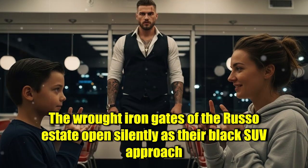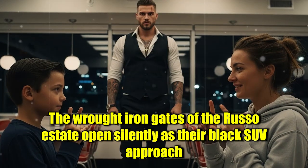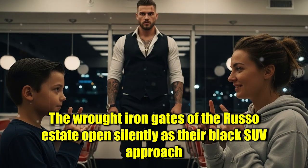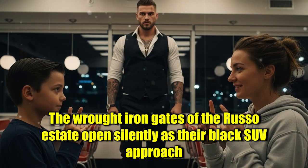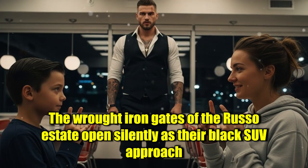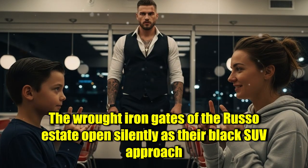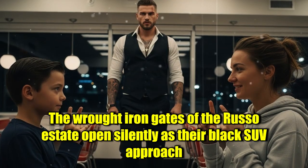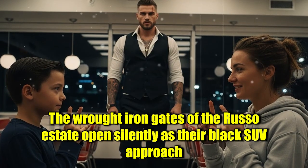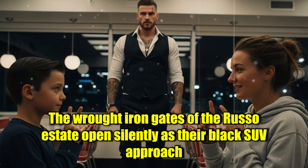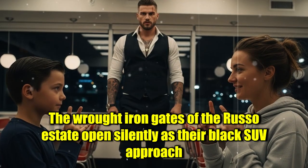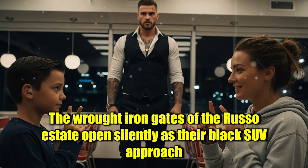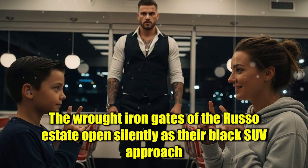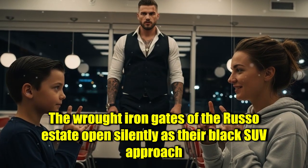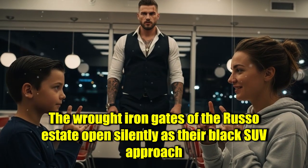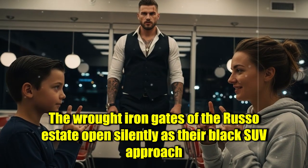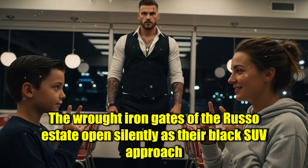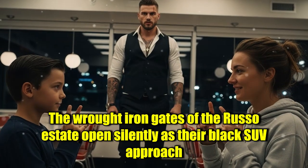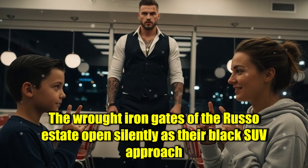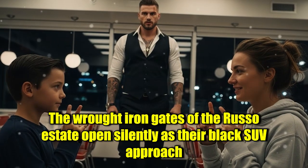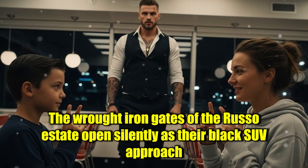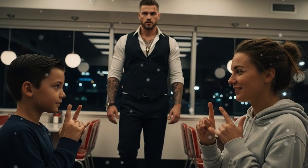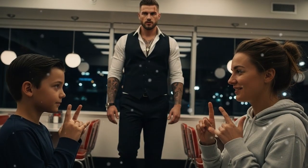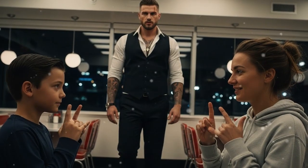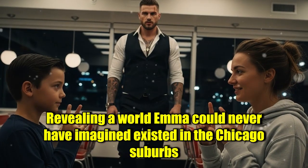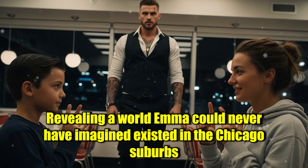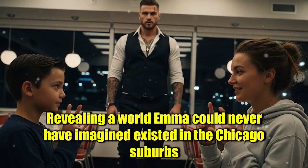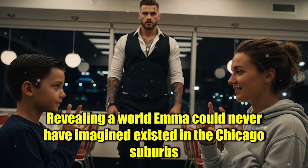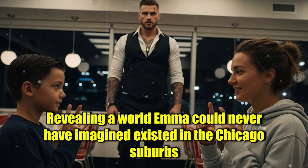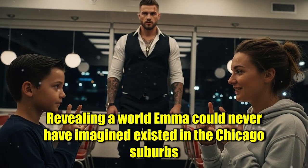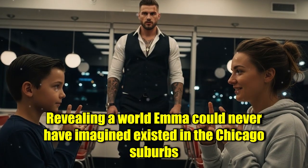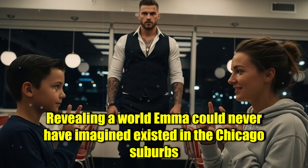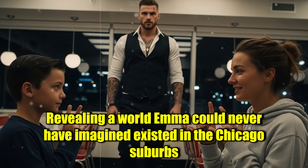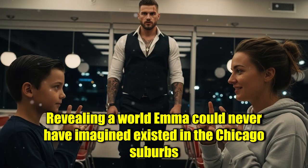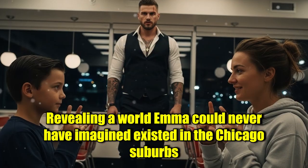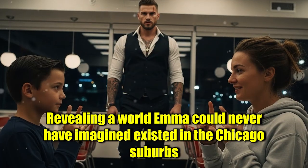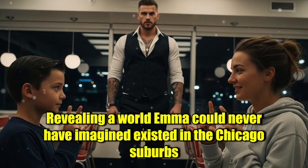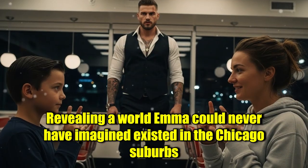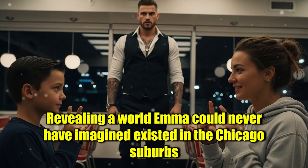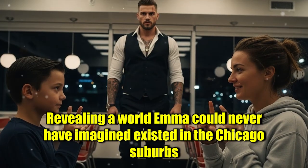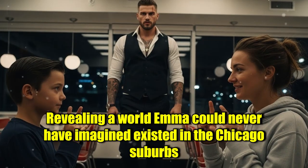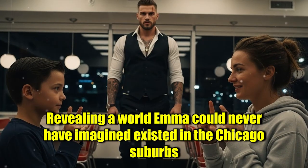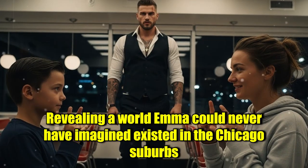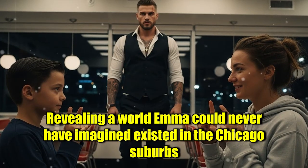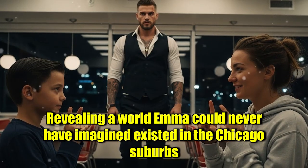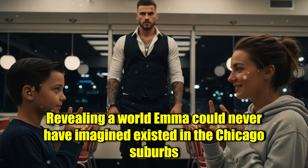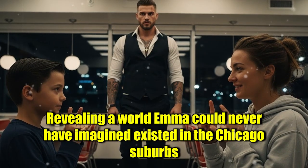Russo estate opened silently as their black SUV approached, revealing a world Emma could never have imagined existed in the